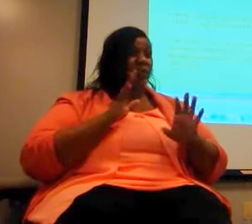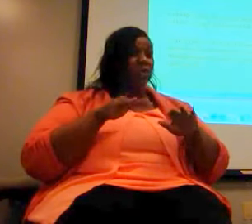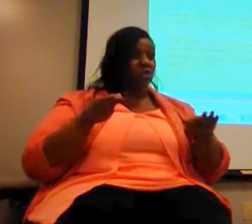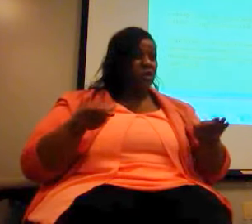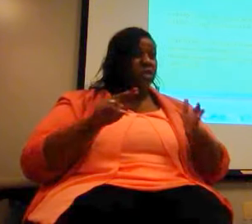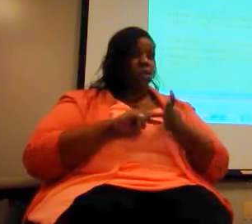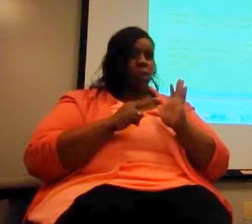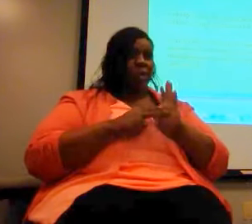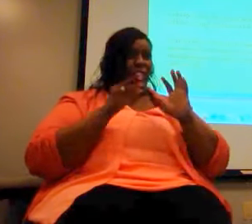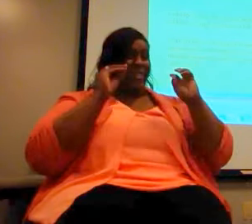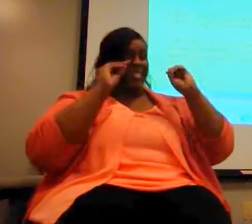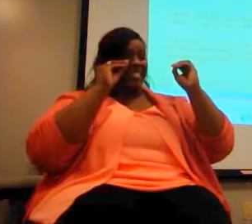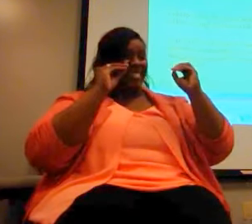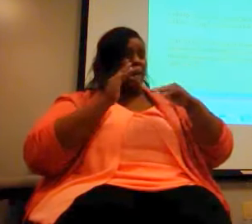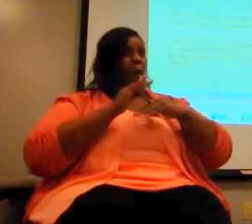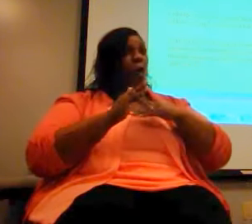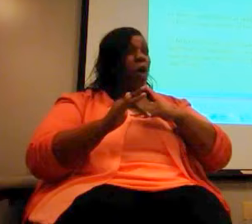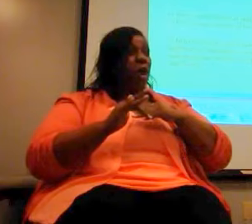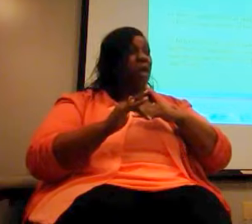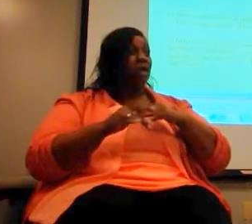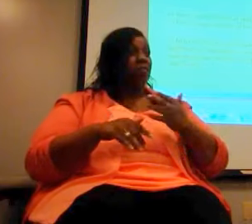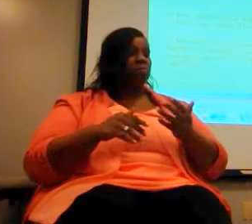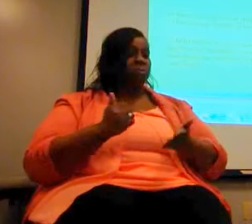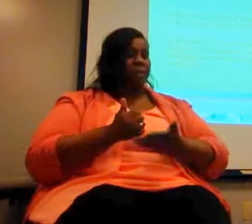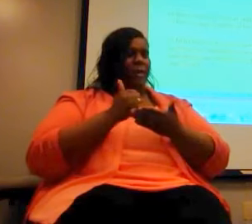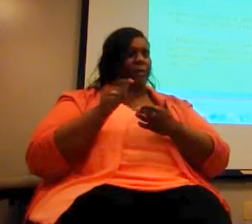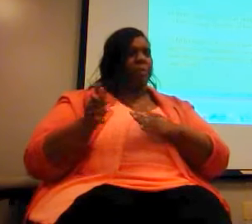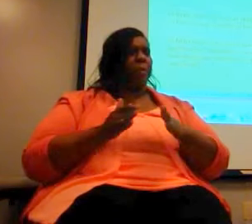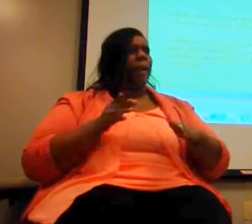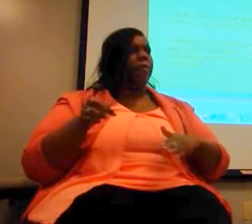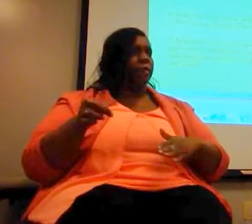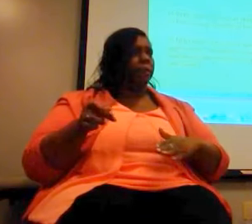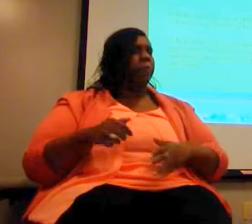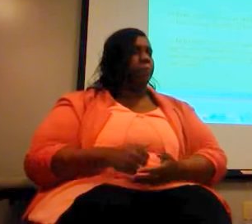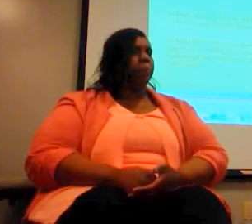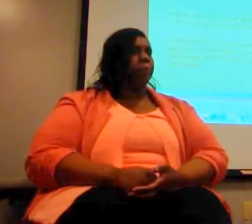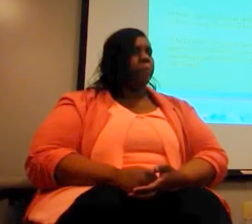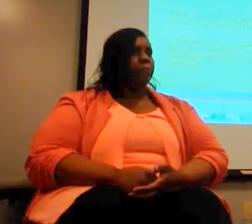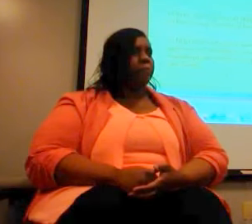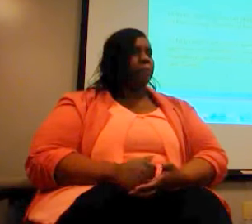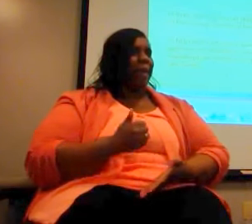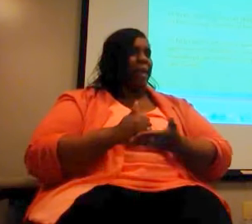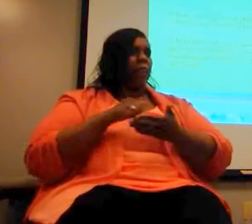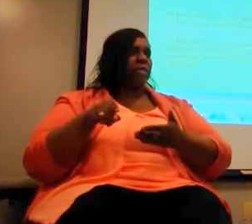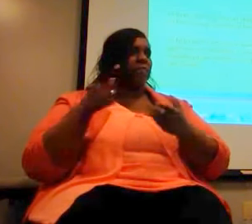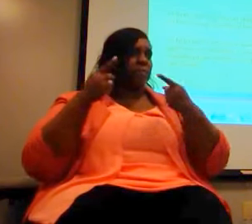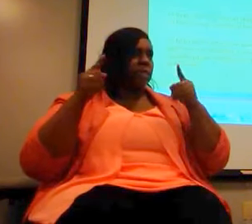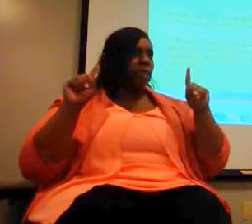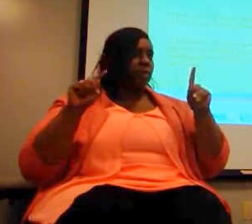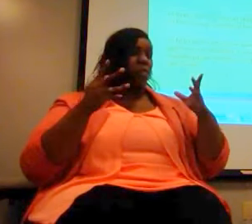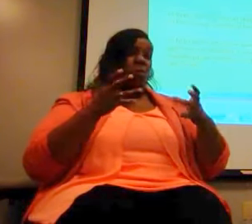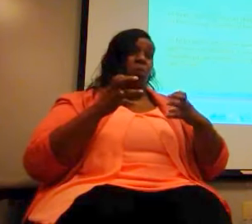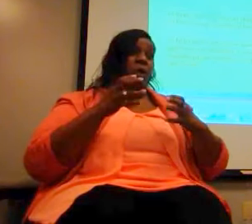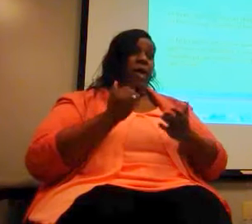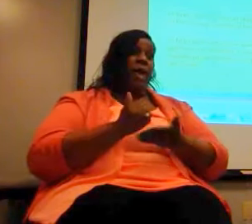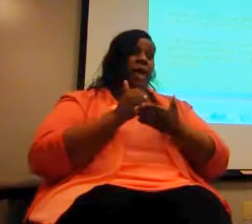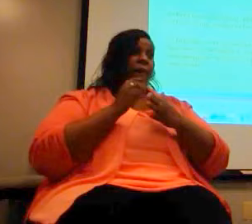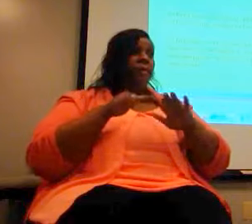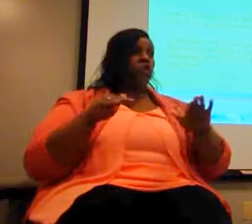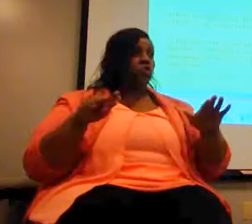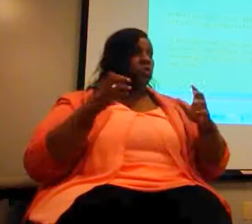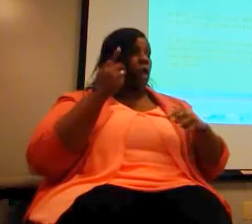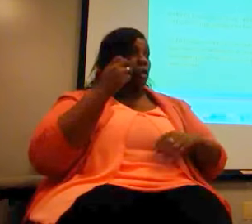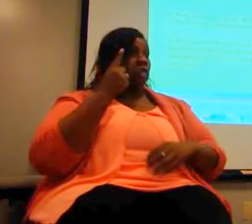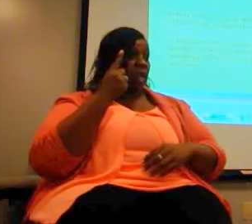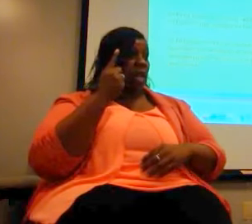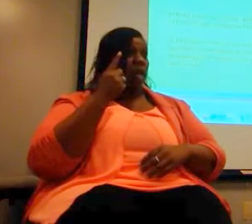them early, prepares them and sets them up for success. So we want to help children understand that a child